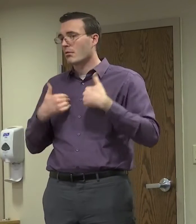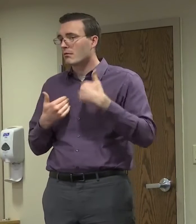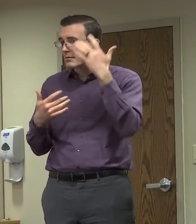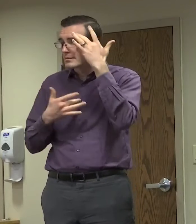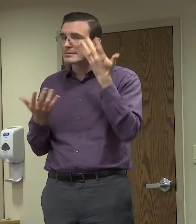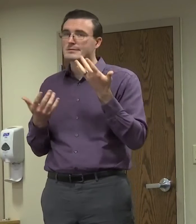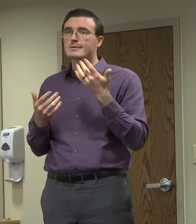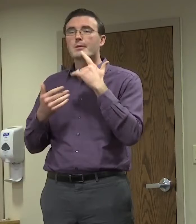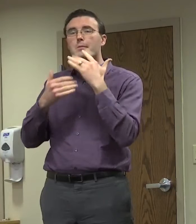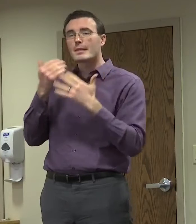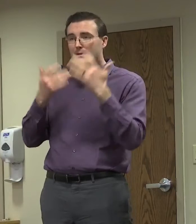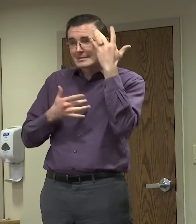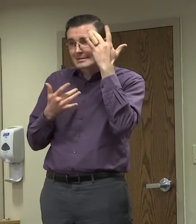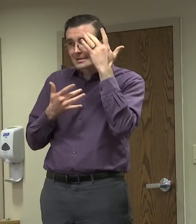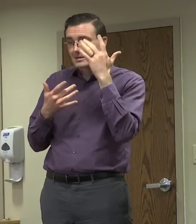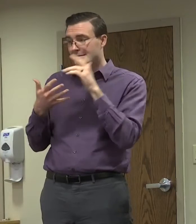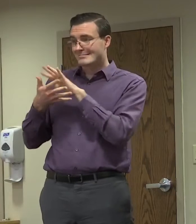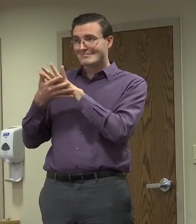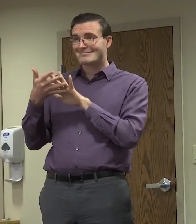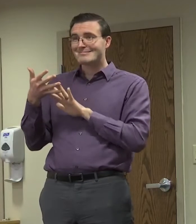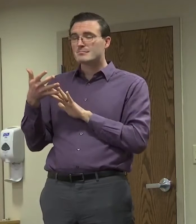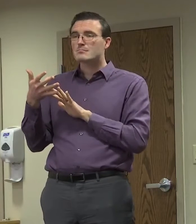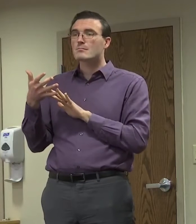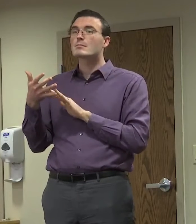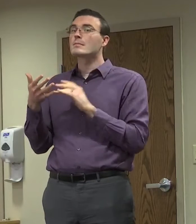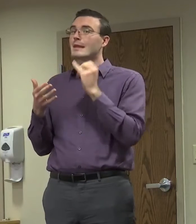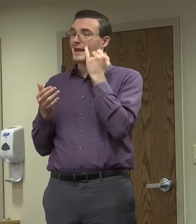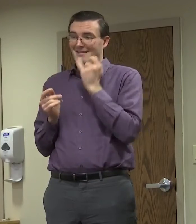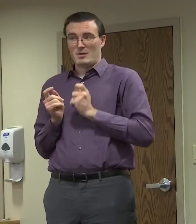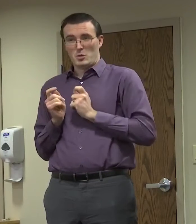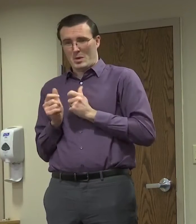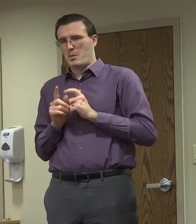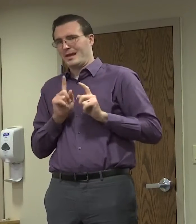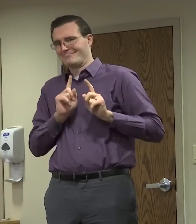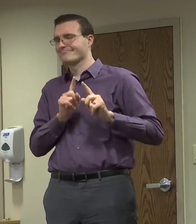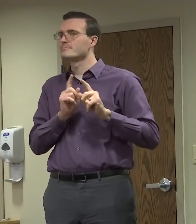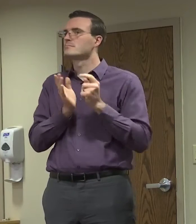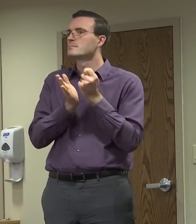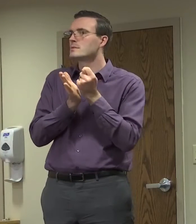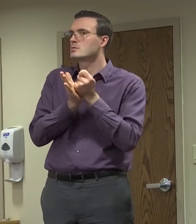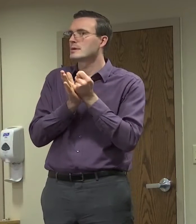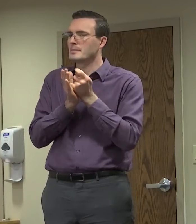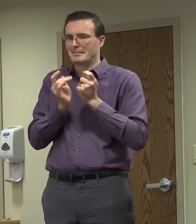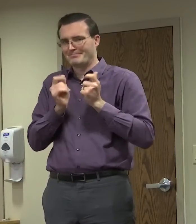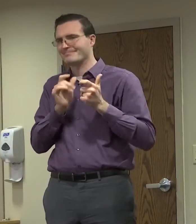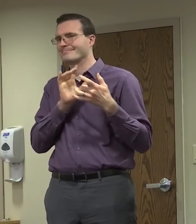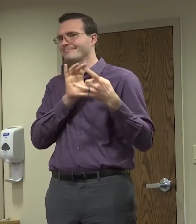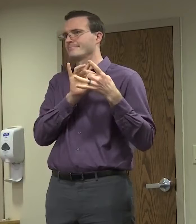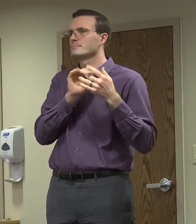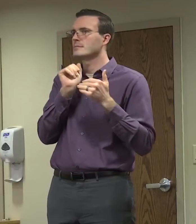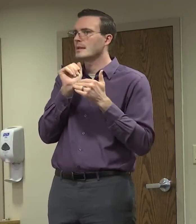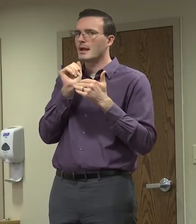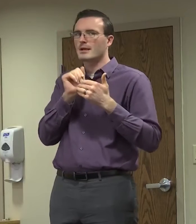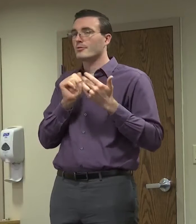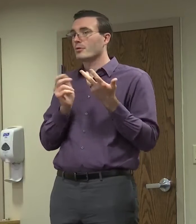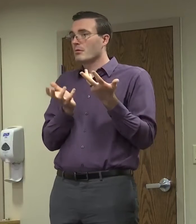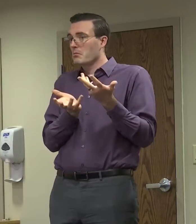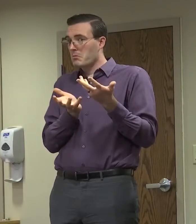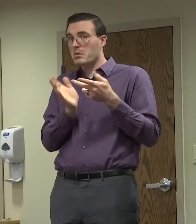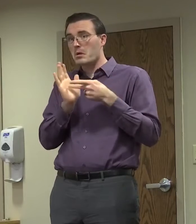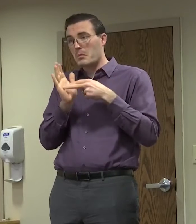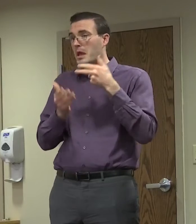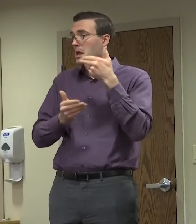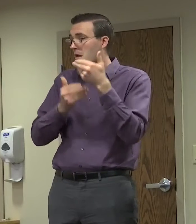those become conditions that if you can get into therapy and treatment sooner, we can reduce the risk of you needing to be hospitalized